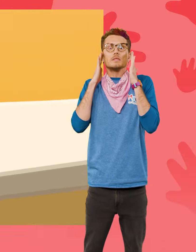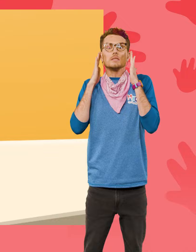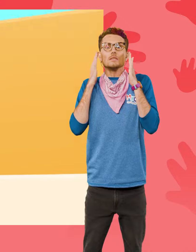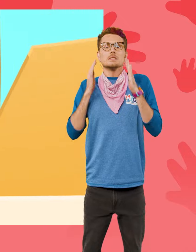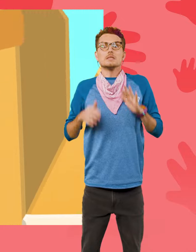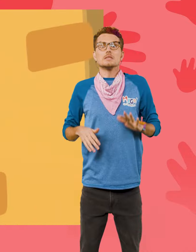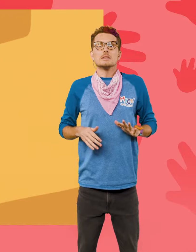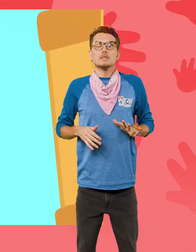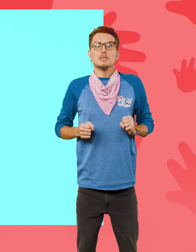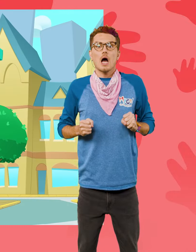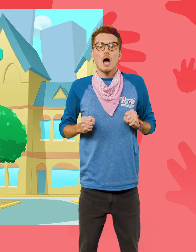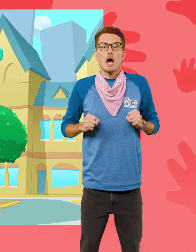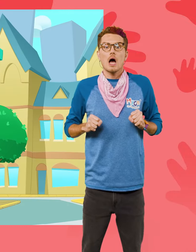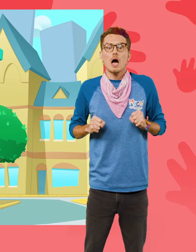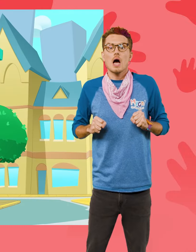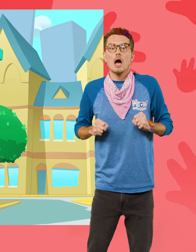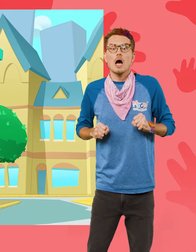misaction!